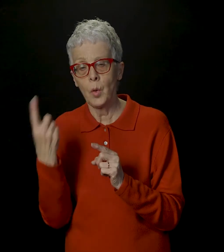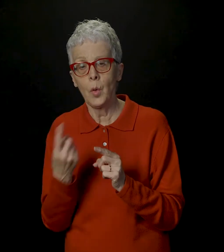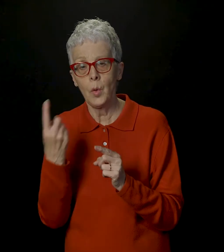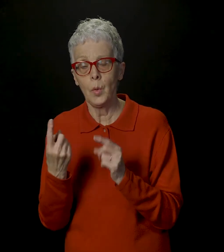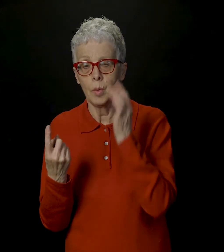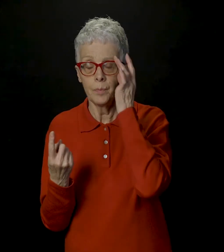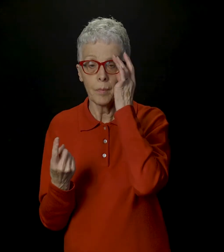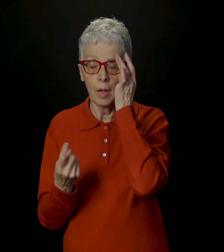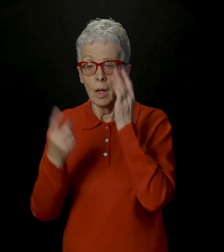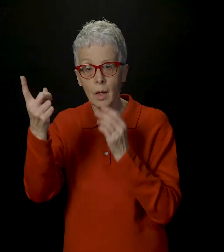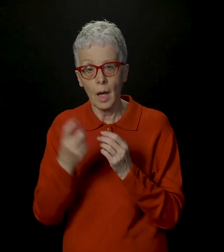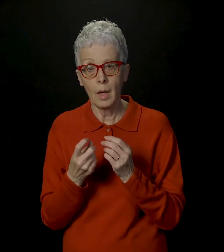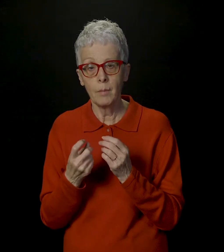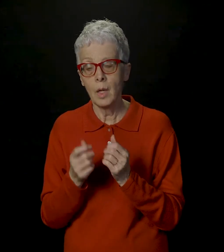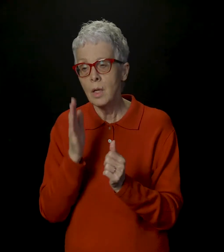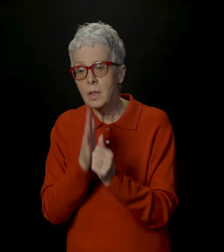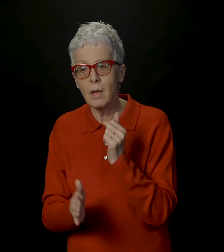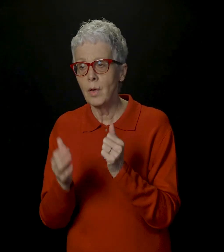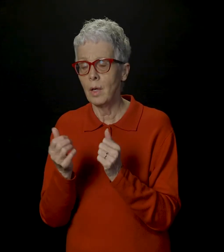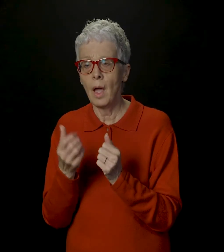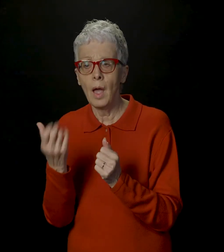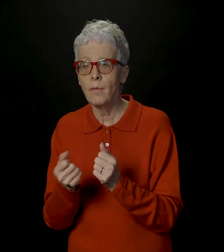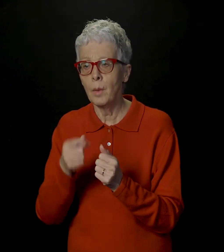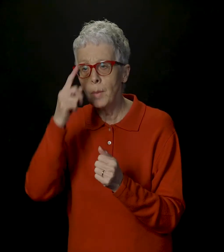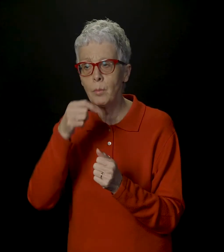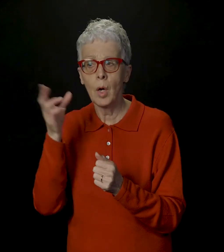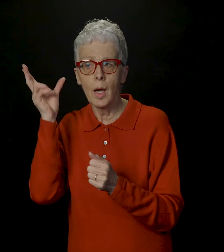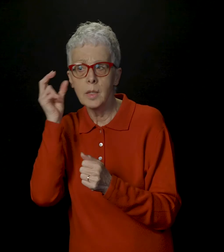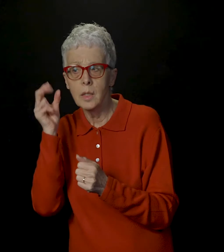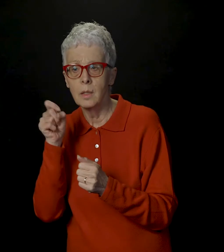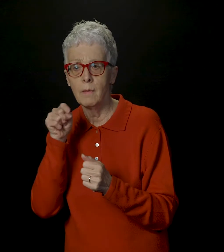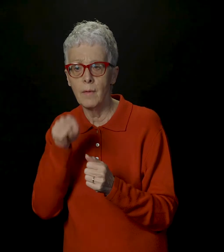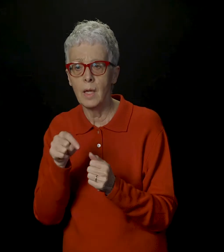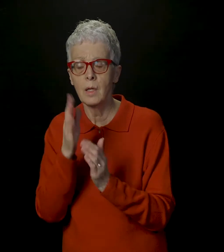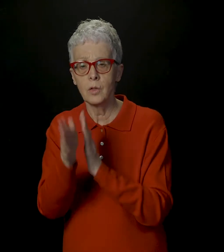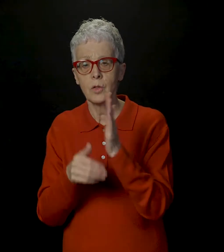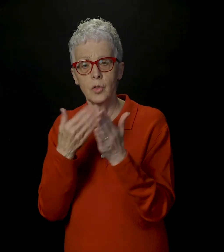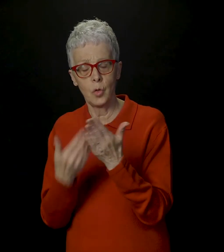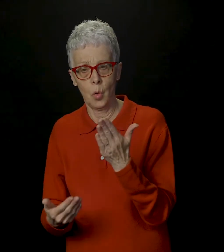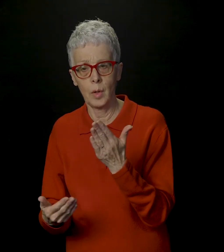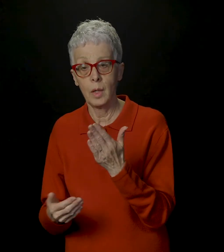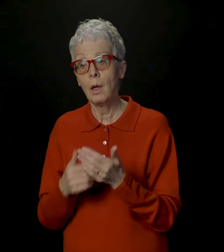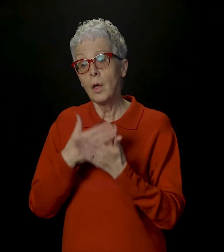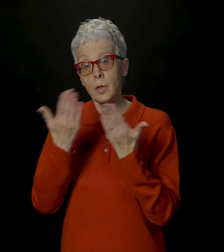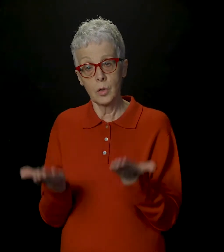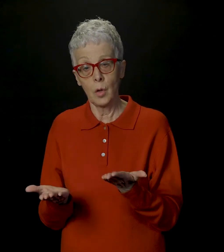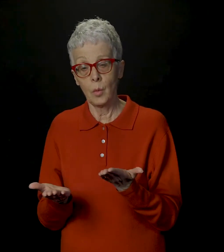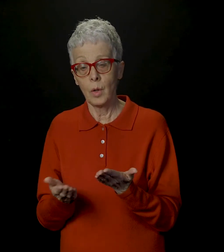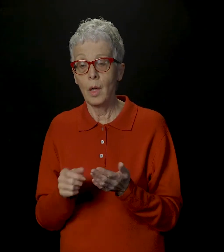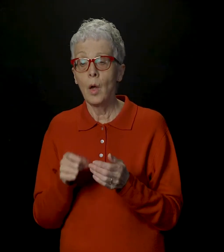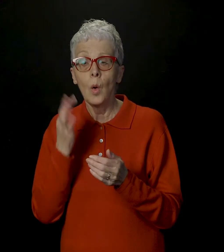rarely Experience that And to have Your story Made precious By another human being